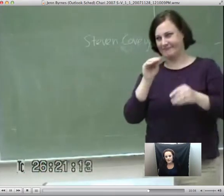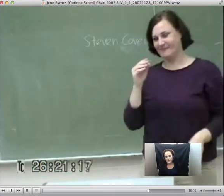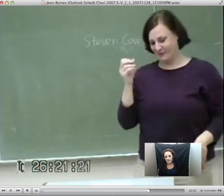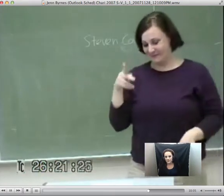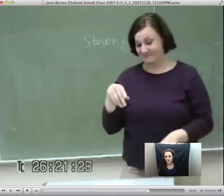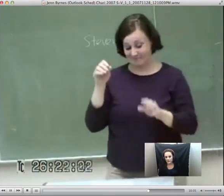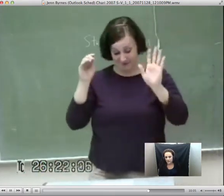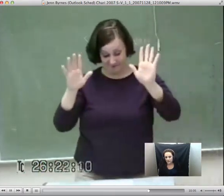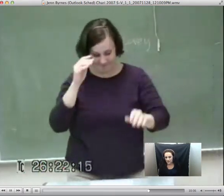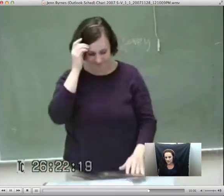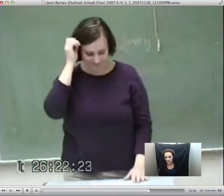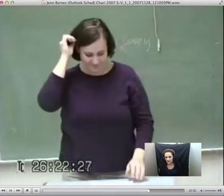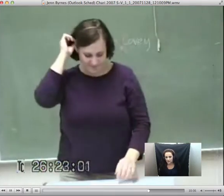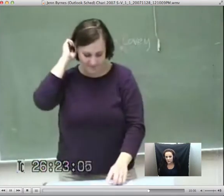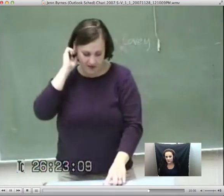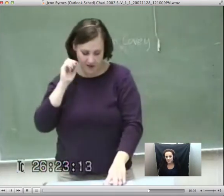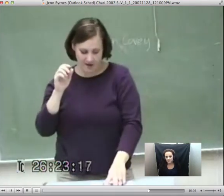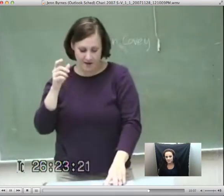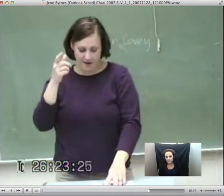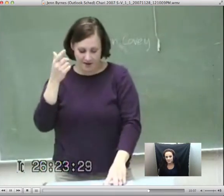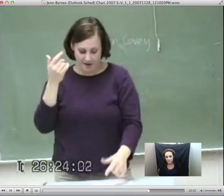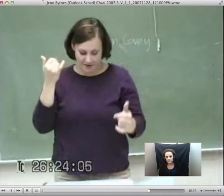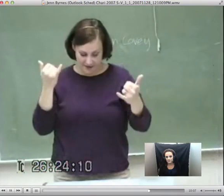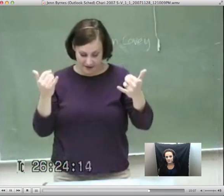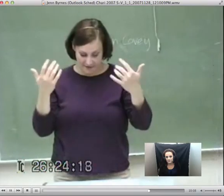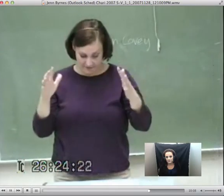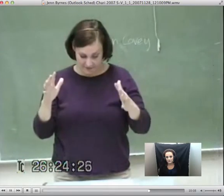depends on what kind of appointment it is as well.